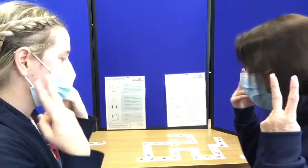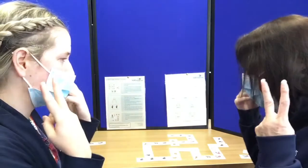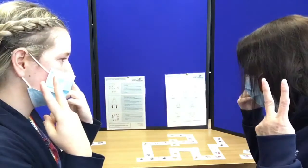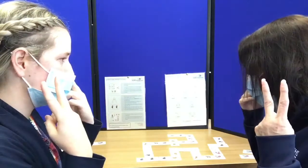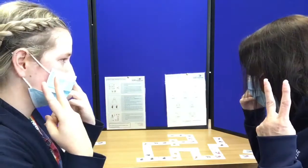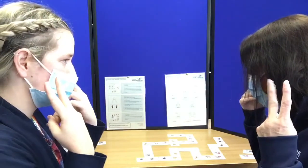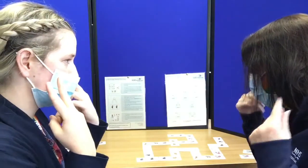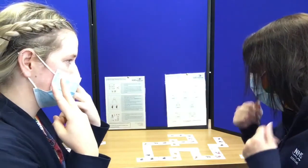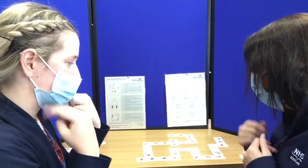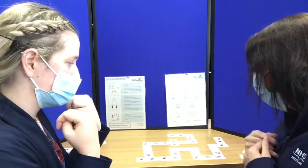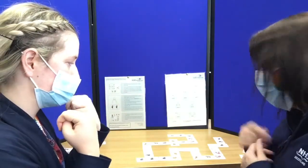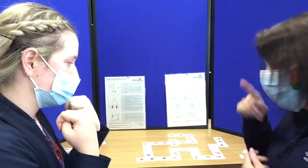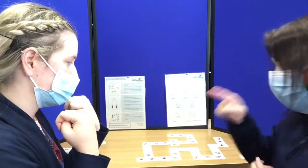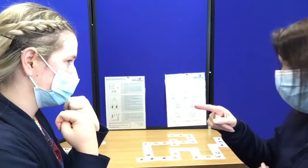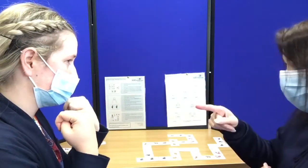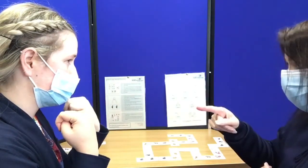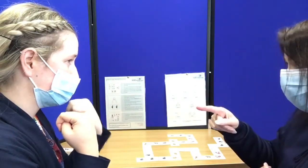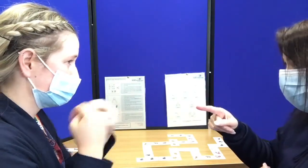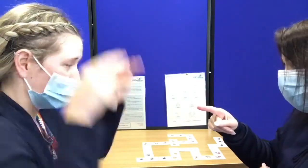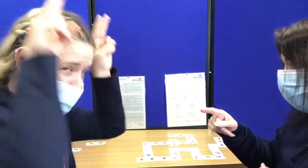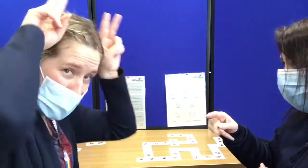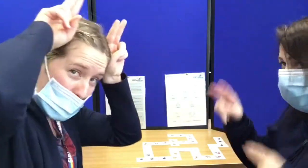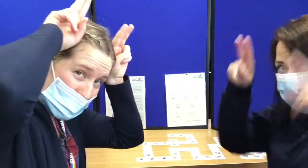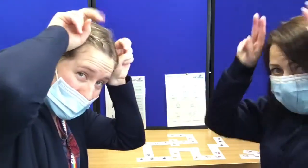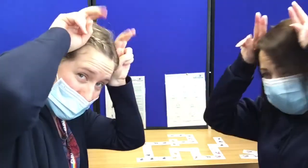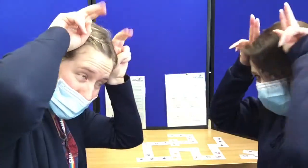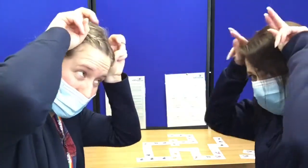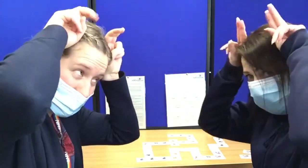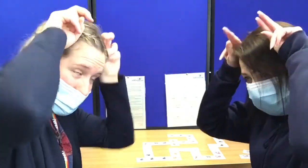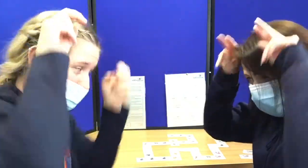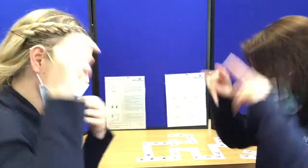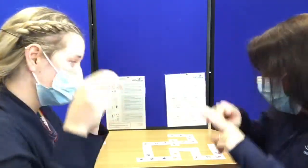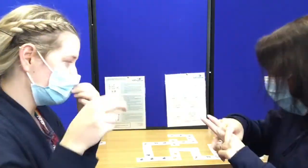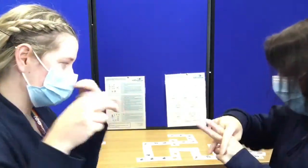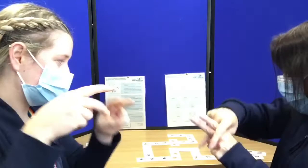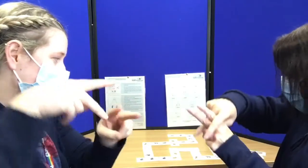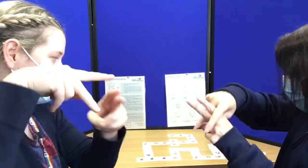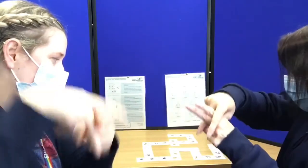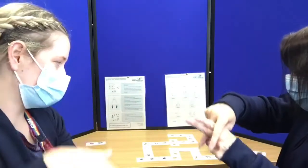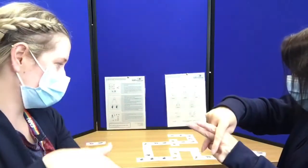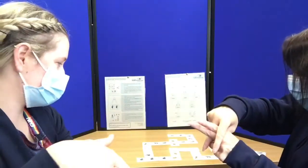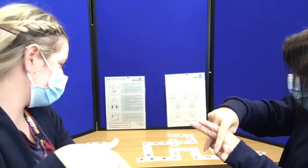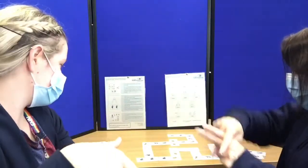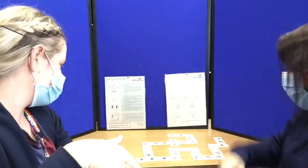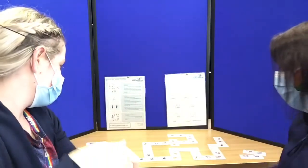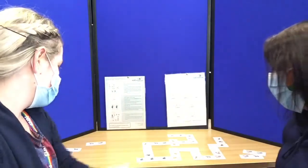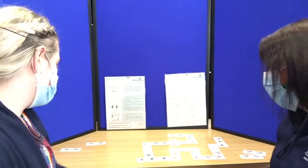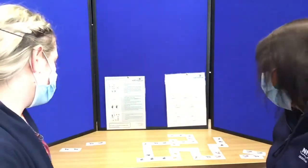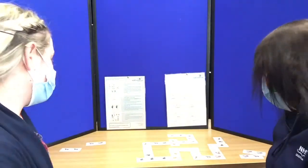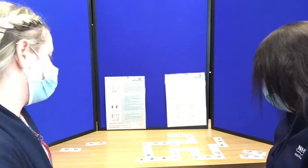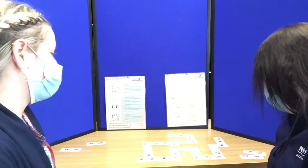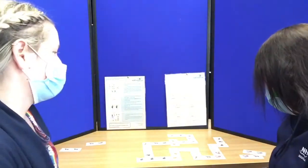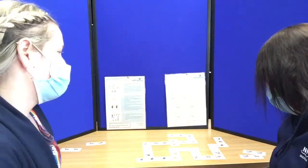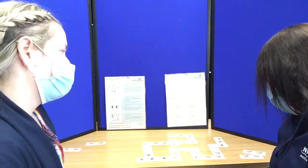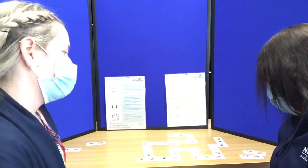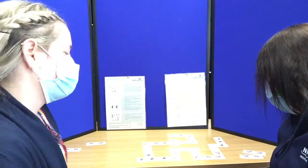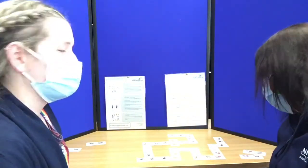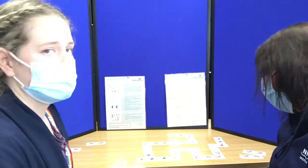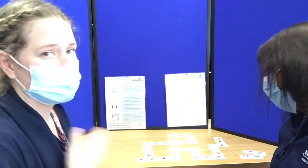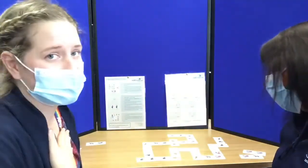Cat. I had. So you need A rabbit. a rabbit or, Or a a horse. Oh, lucky for